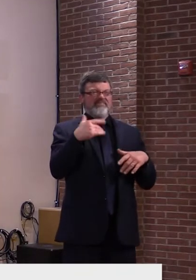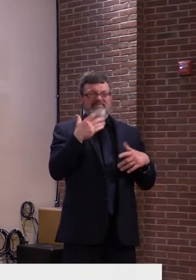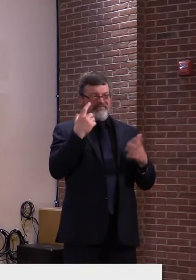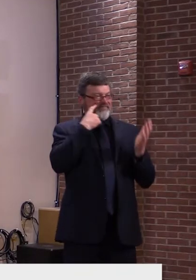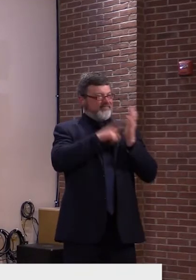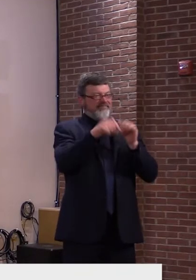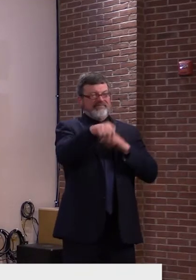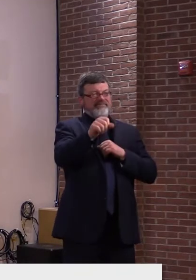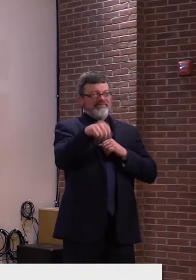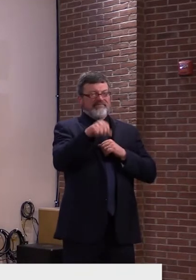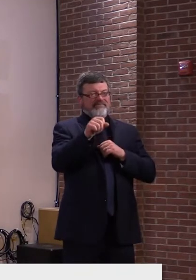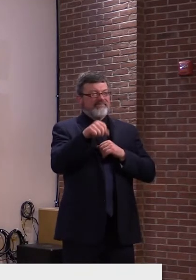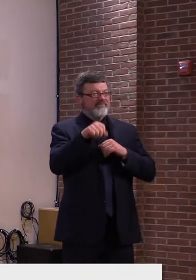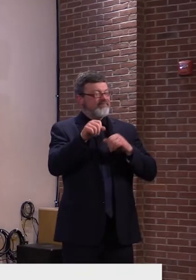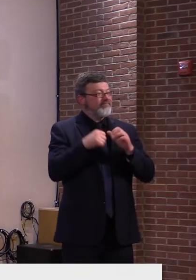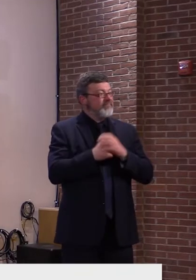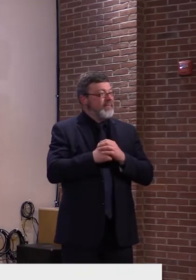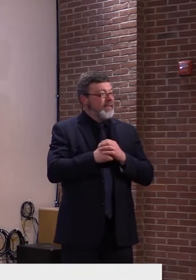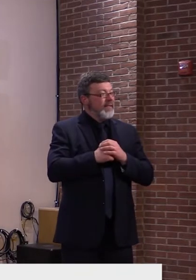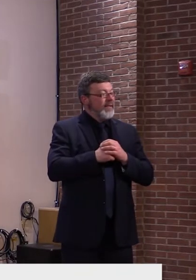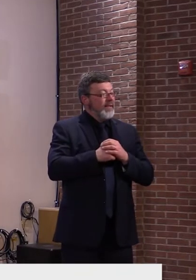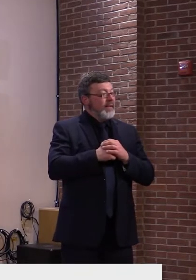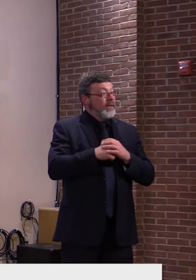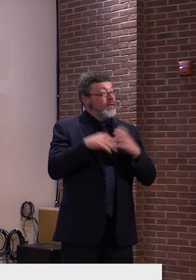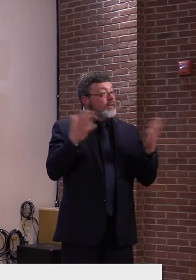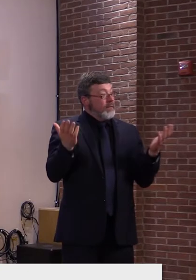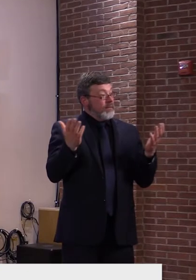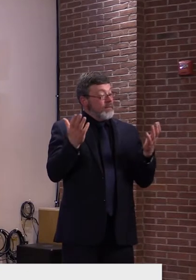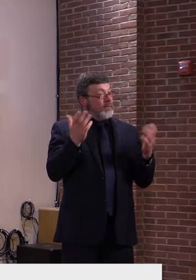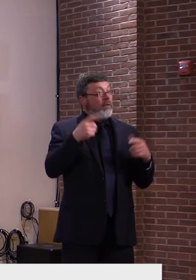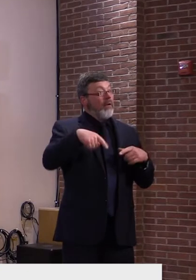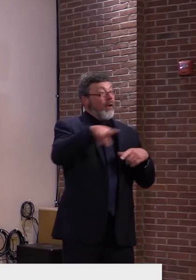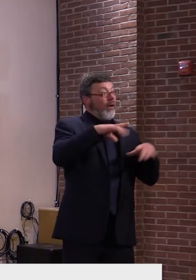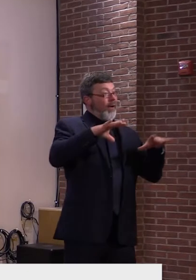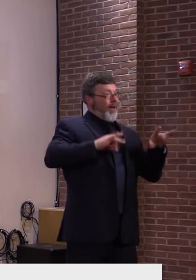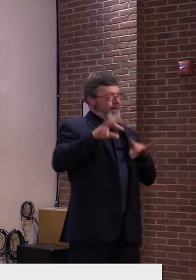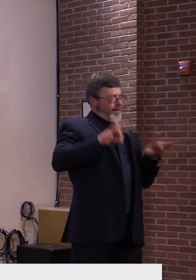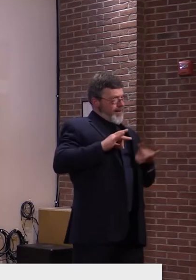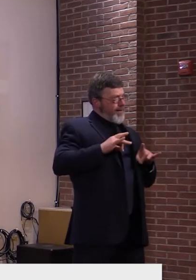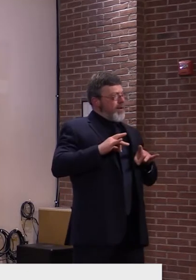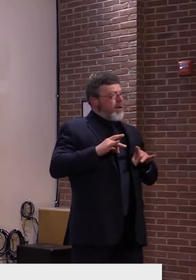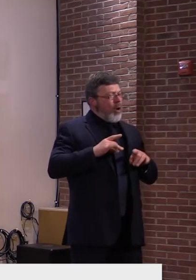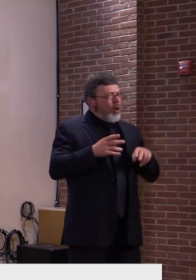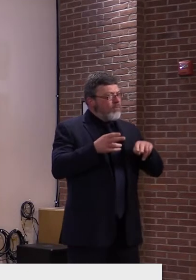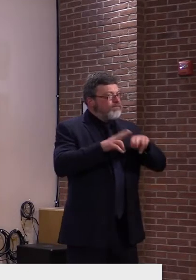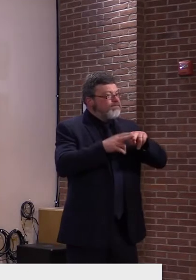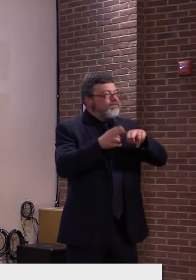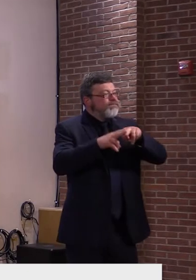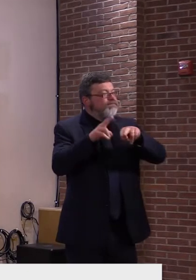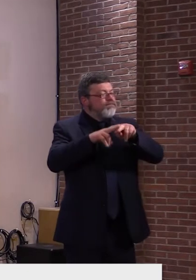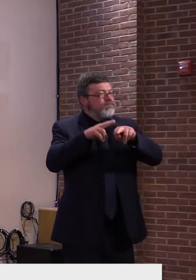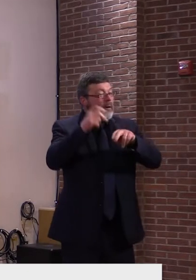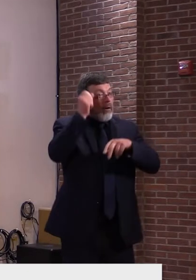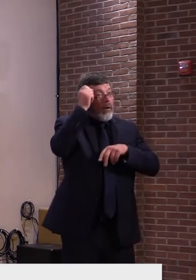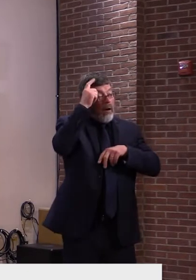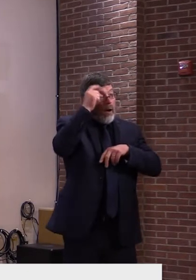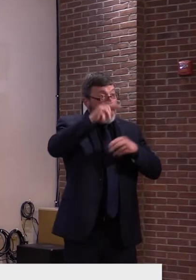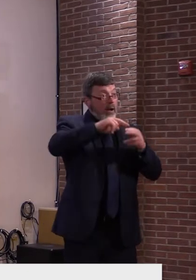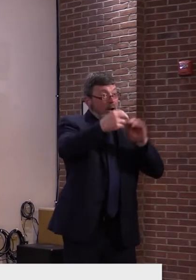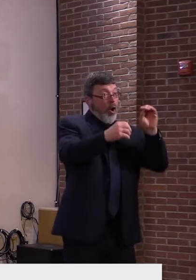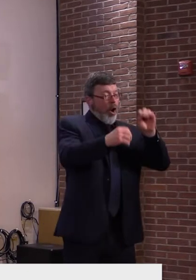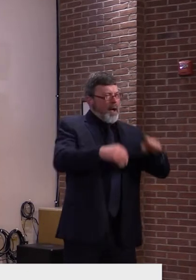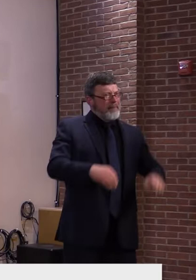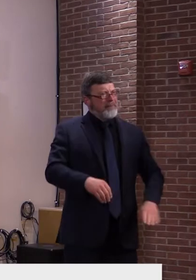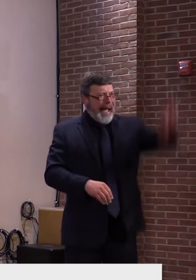the increases we're seeing in case numbers and hospitalizations continue to be on a much smaller scale than the original